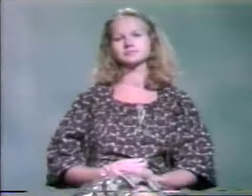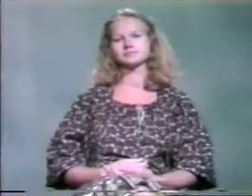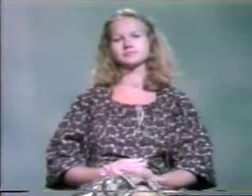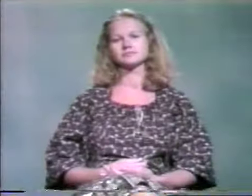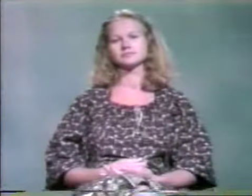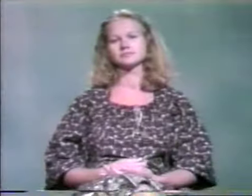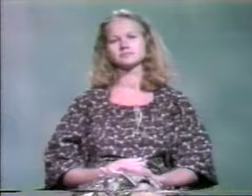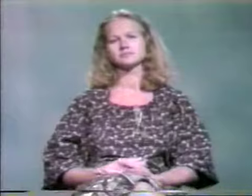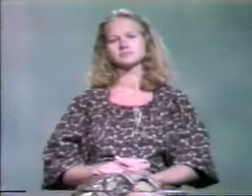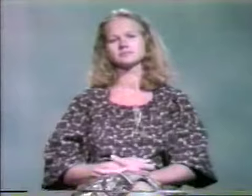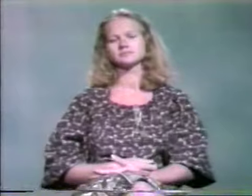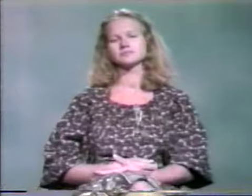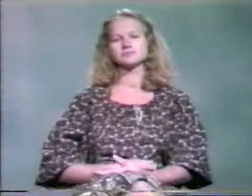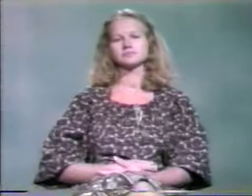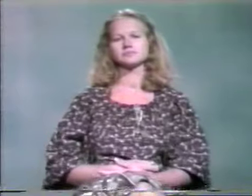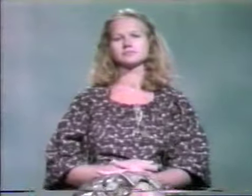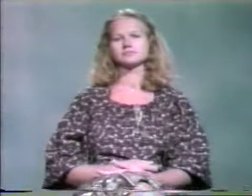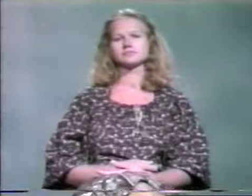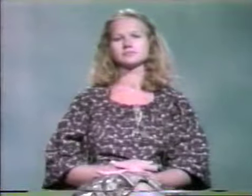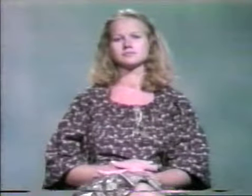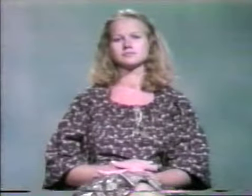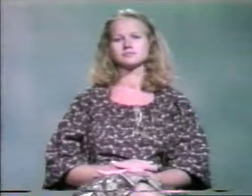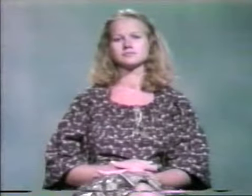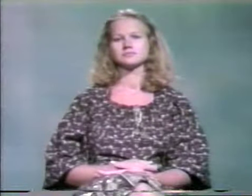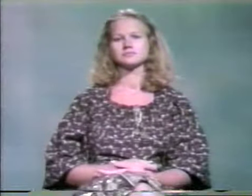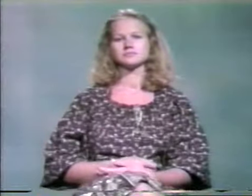There are two ways to sign putting on clothes. First,